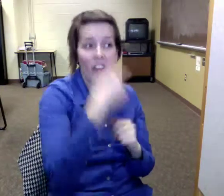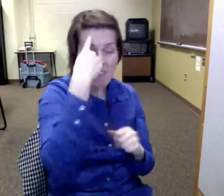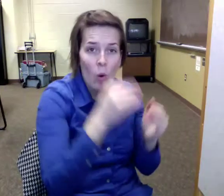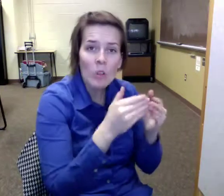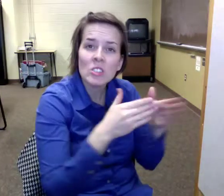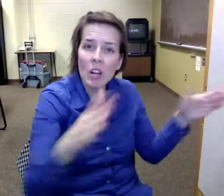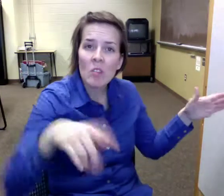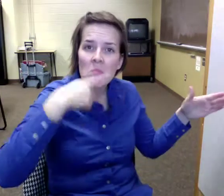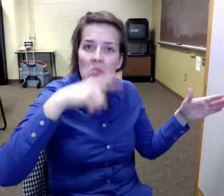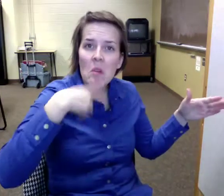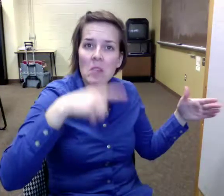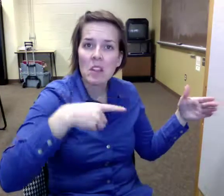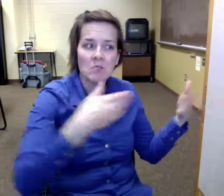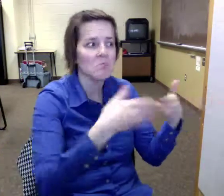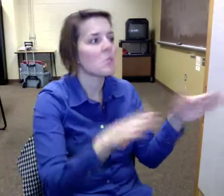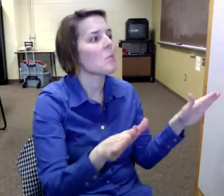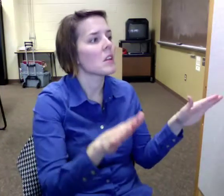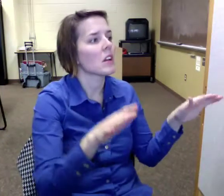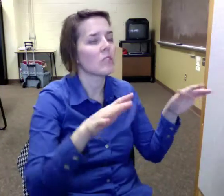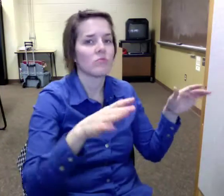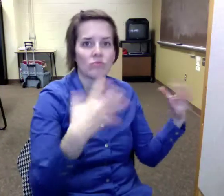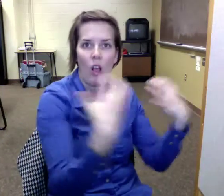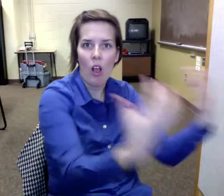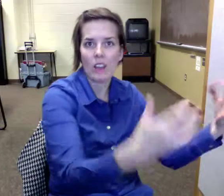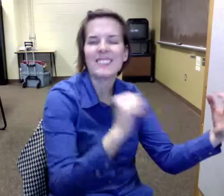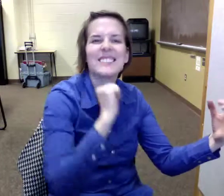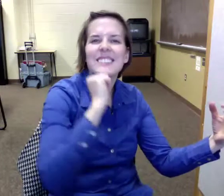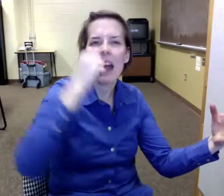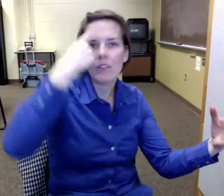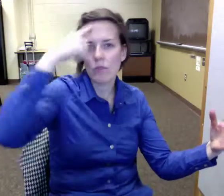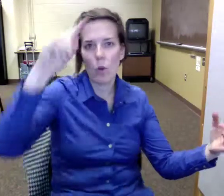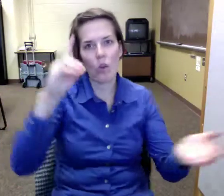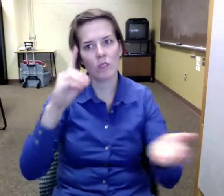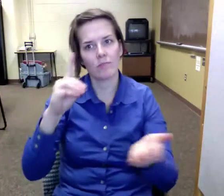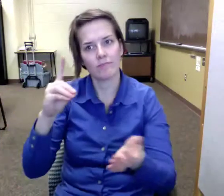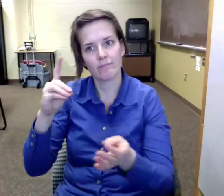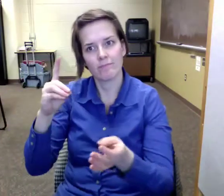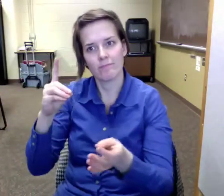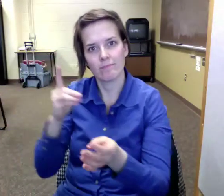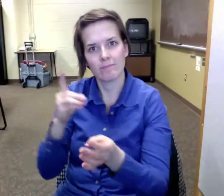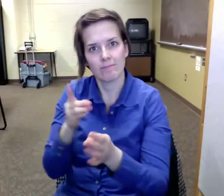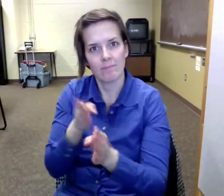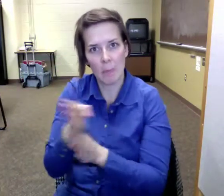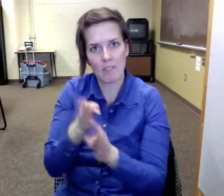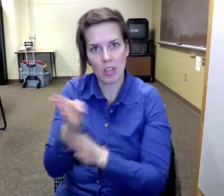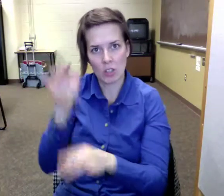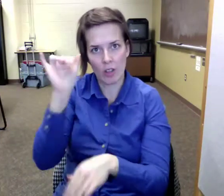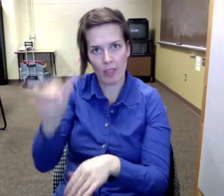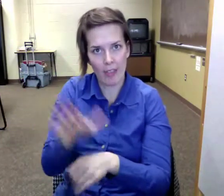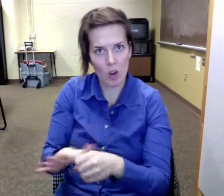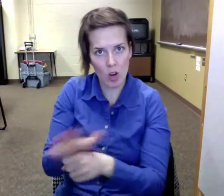looking at it broadly. What you're looking for is the kind of language, literally the vocabulary that's used to discuss this